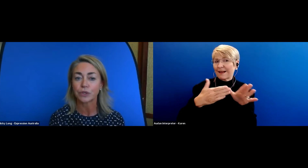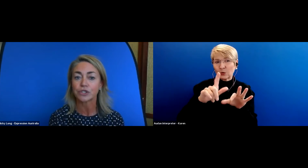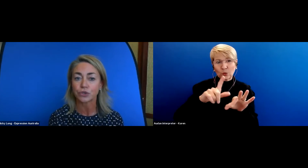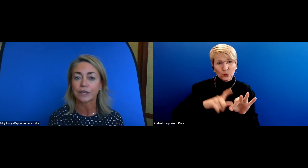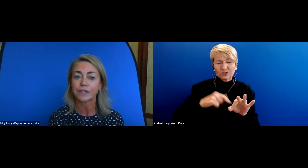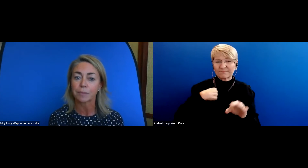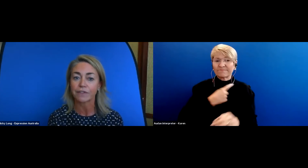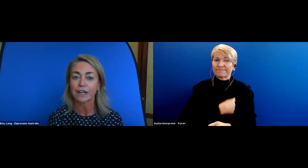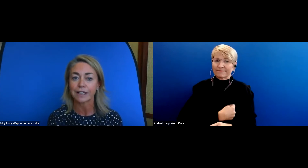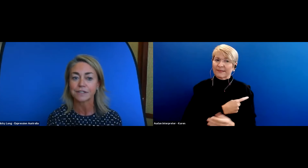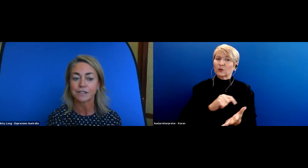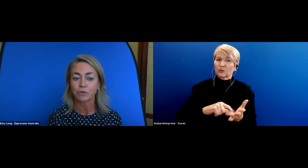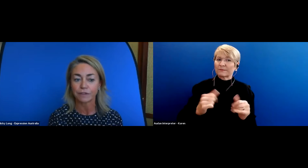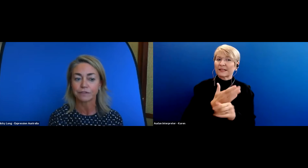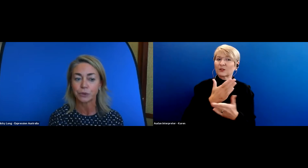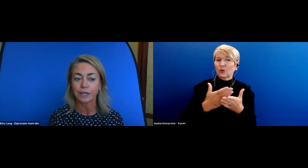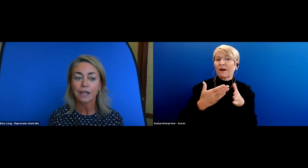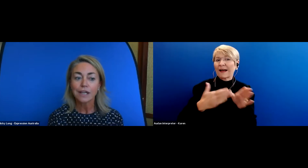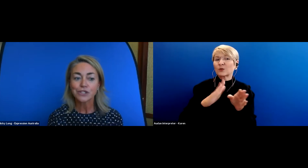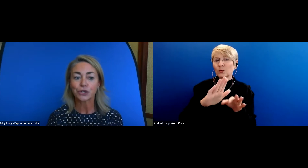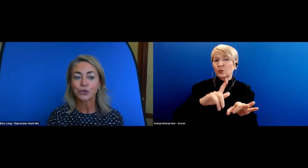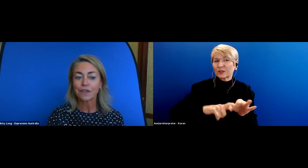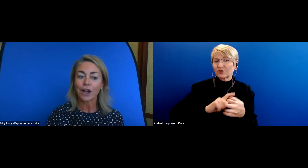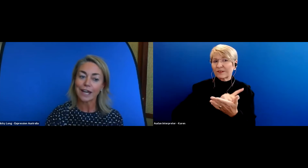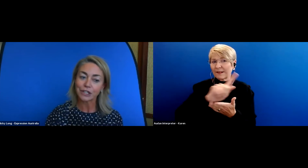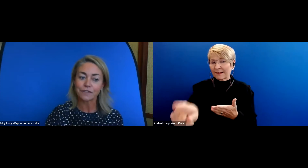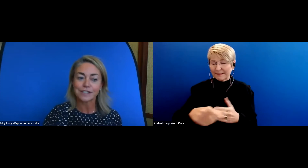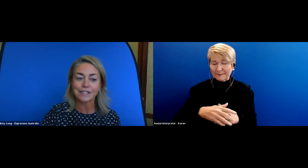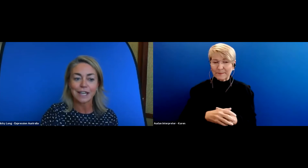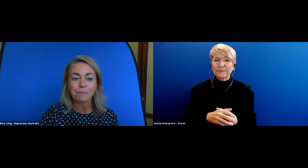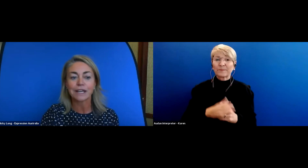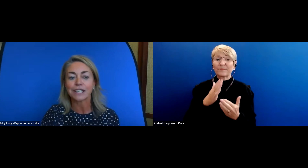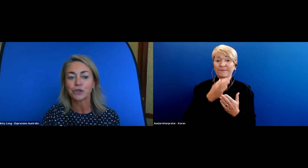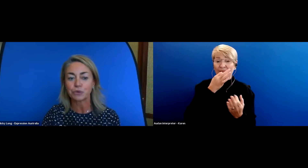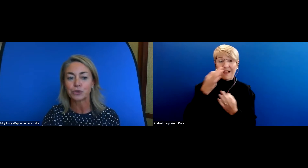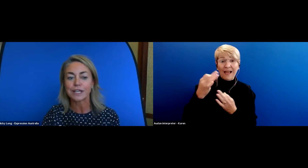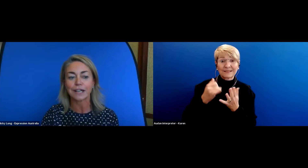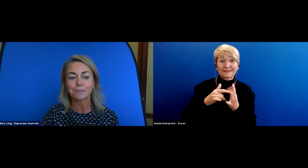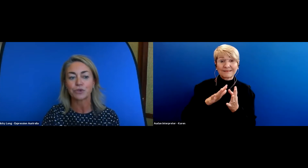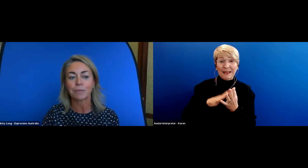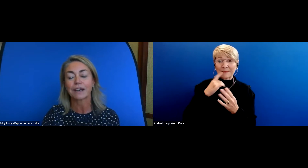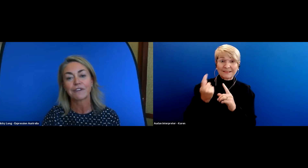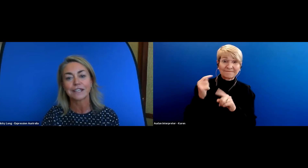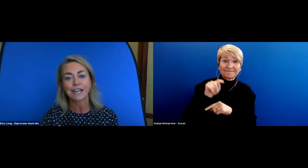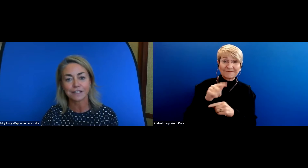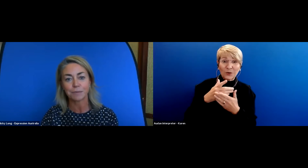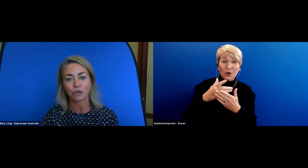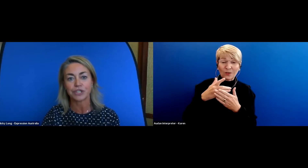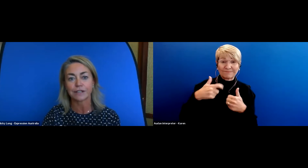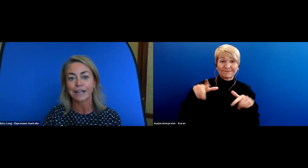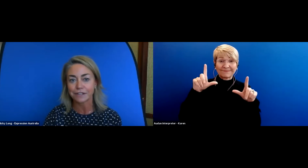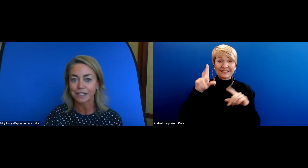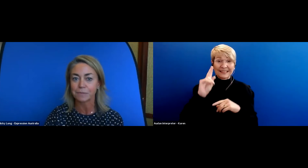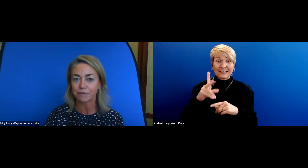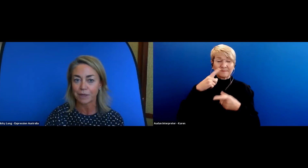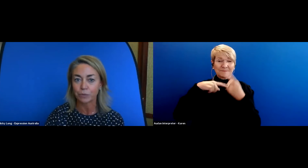to ensuring that I provide answers moving forward. So handing over to Sam, who will tell us more about a fantastic